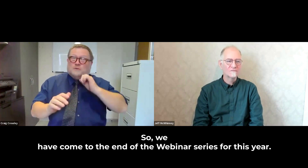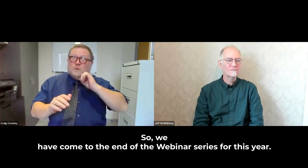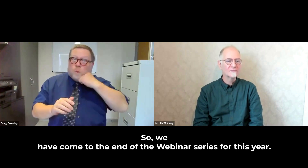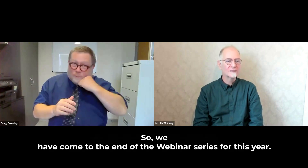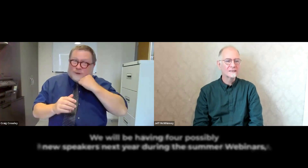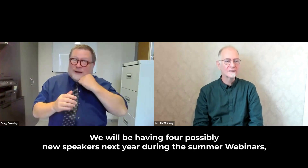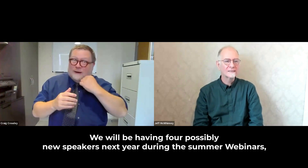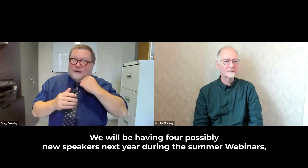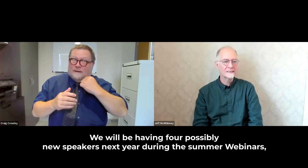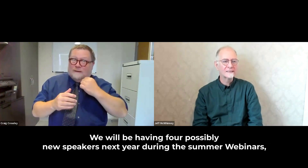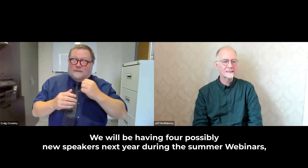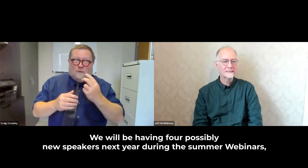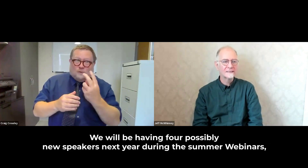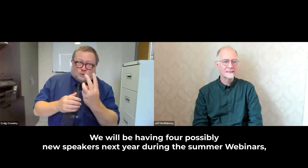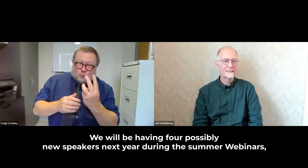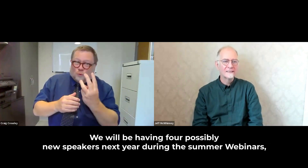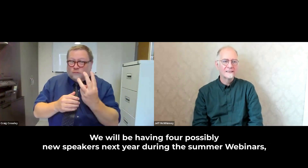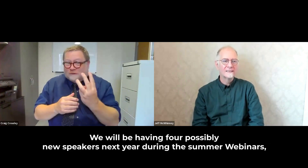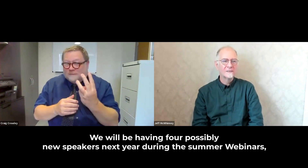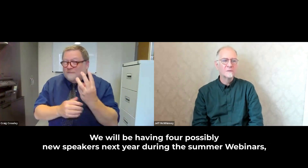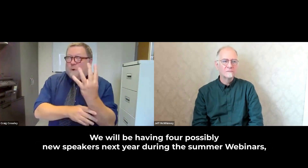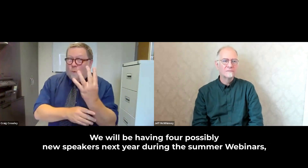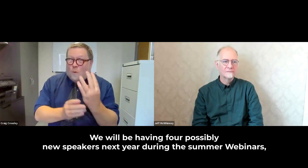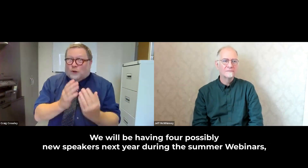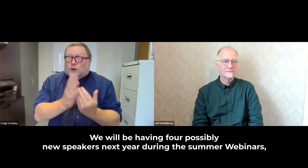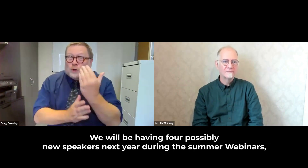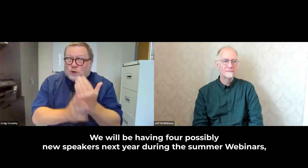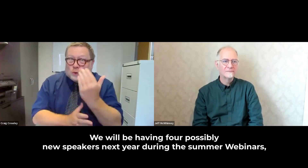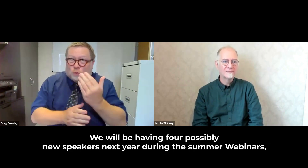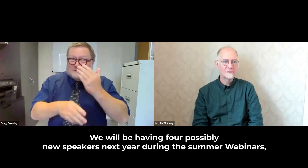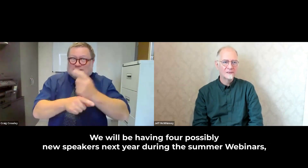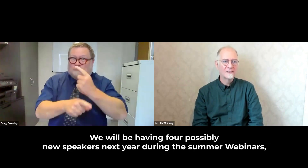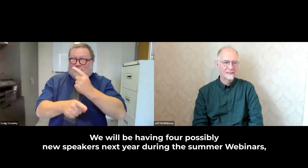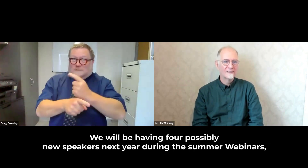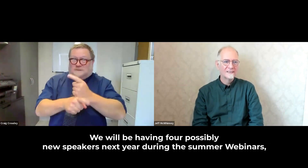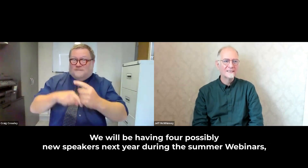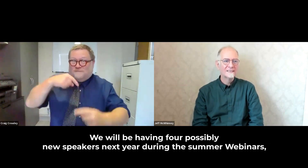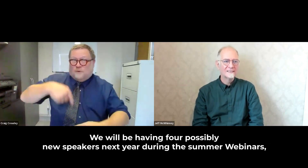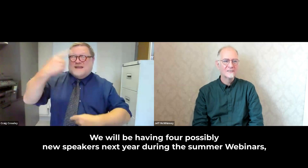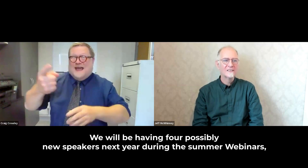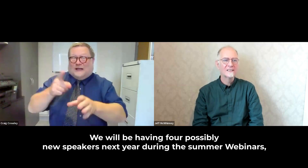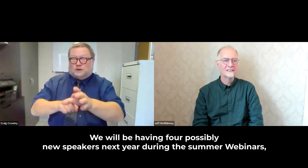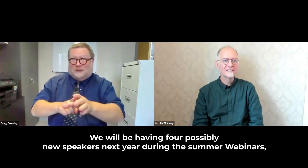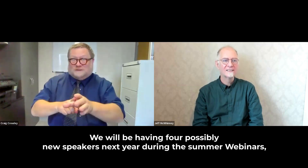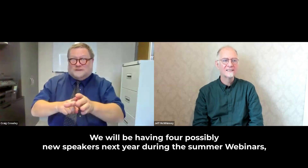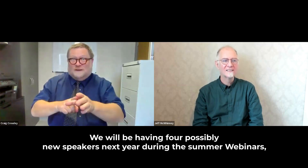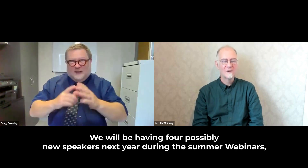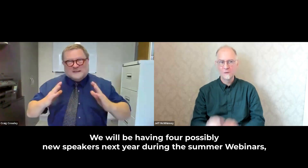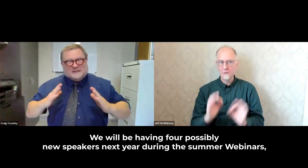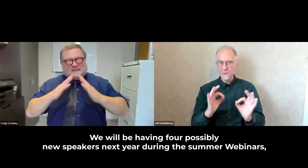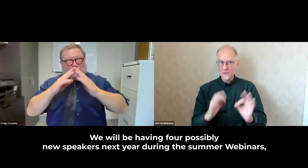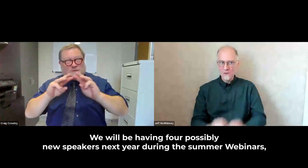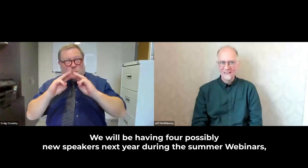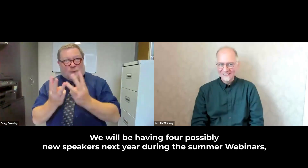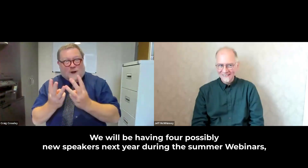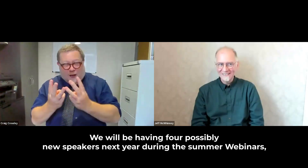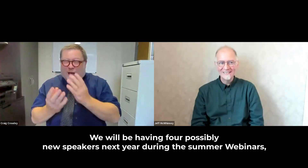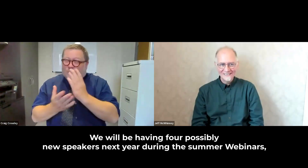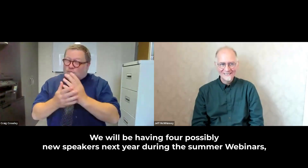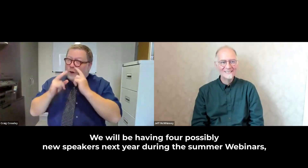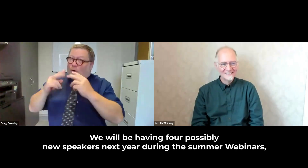year. We will be having 4 possibly new speakers next